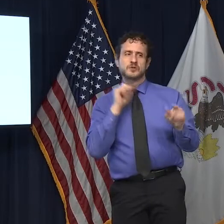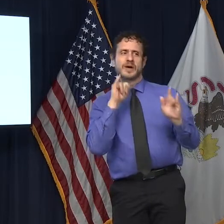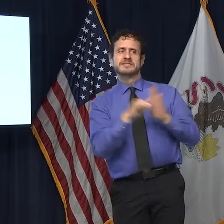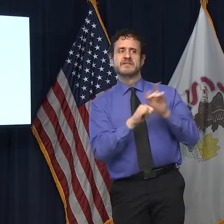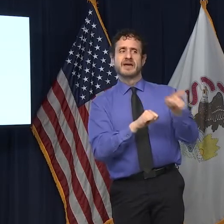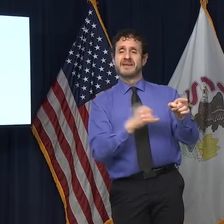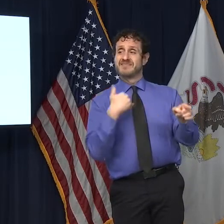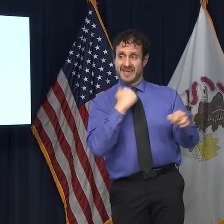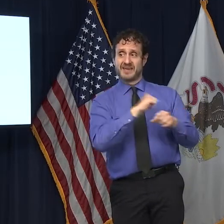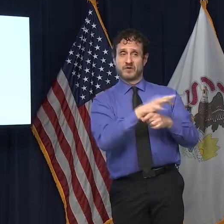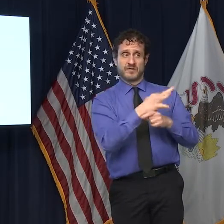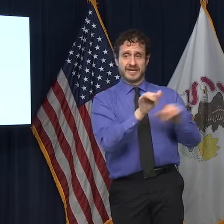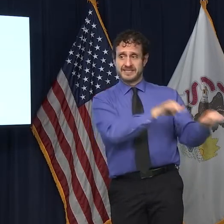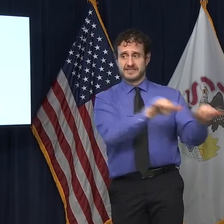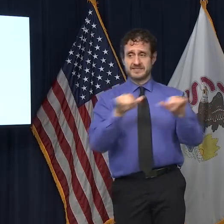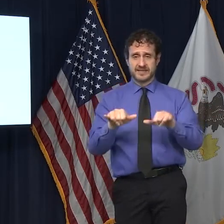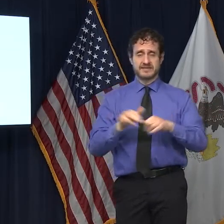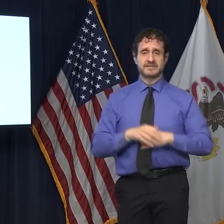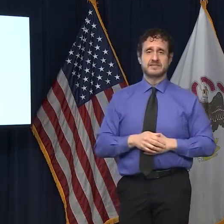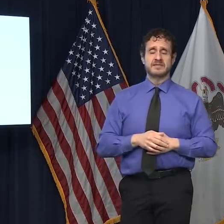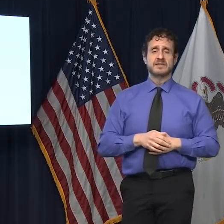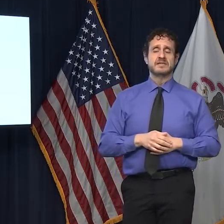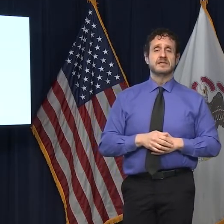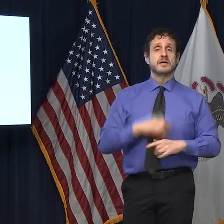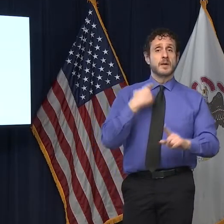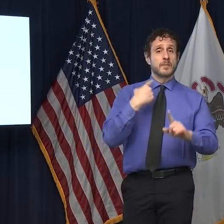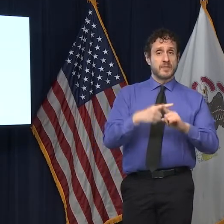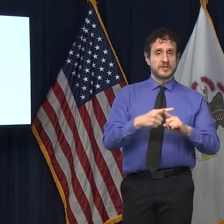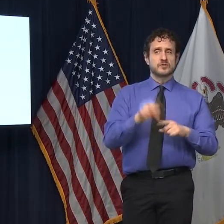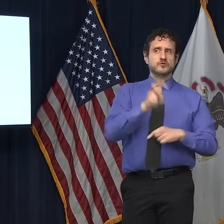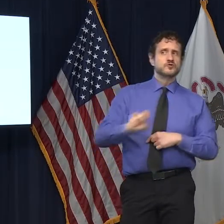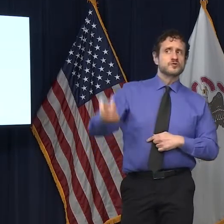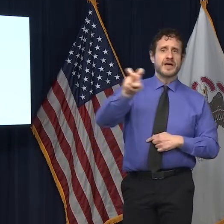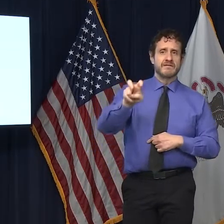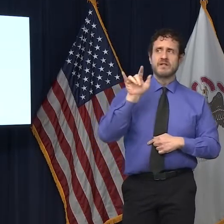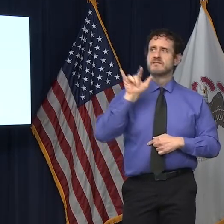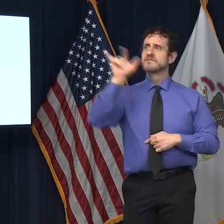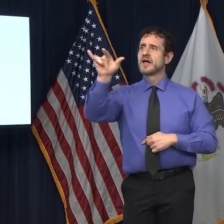The recommendations and strategies also include postponing travel.